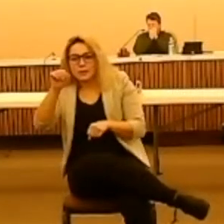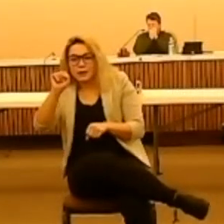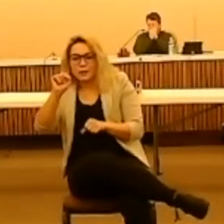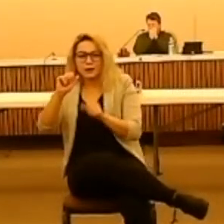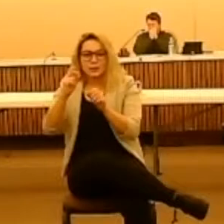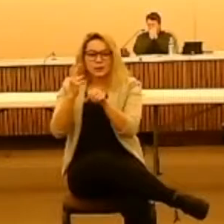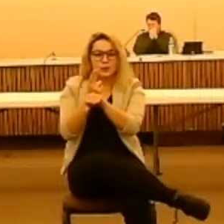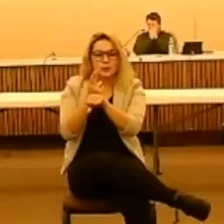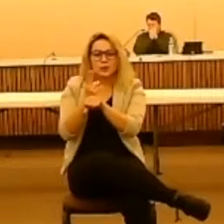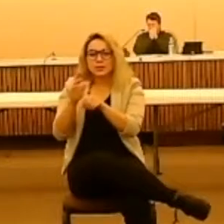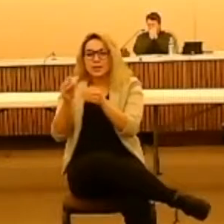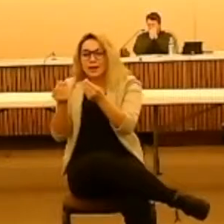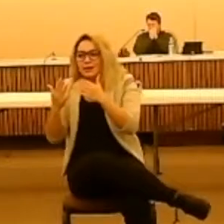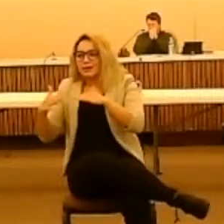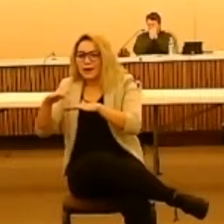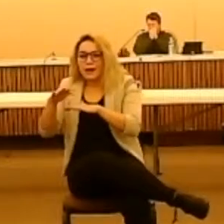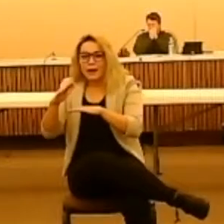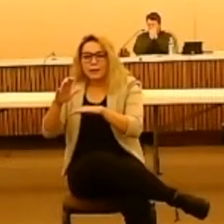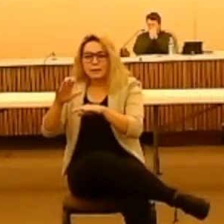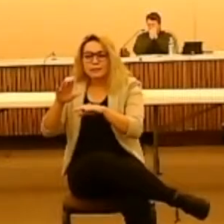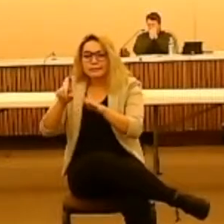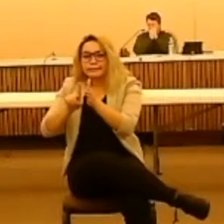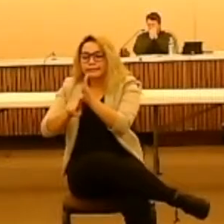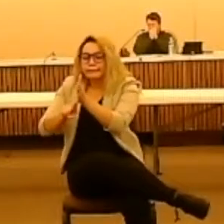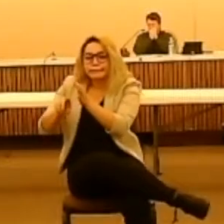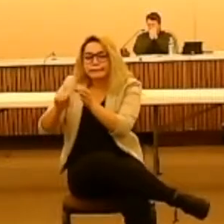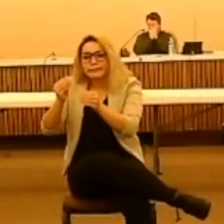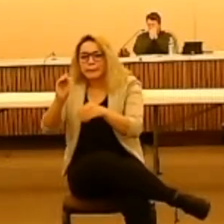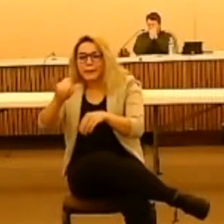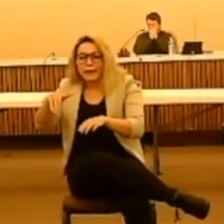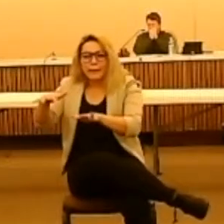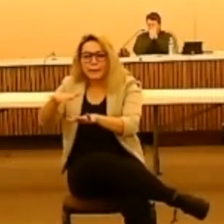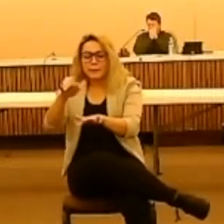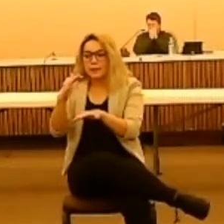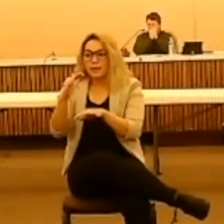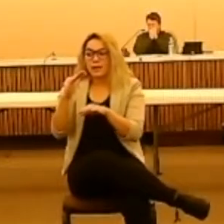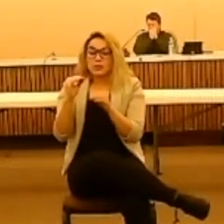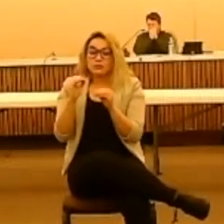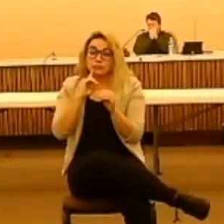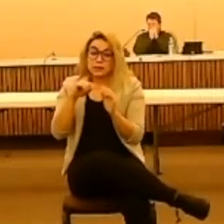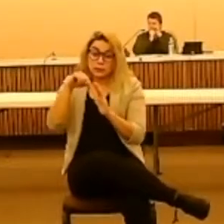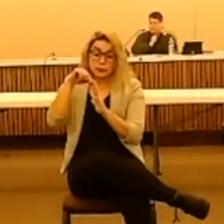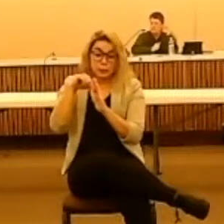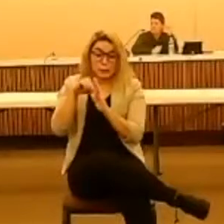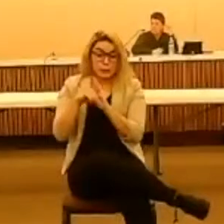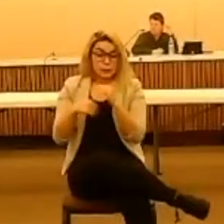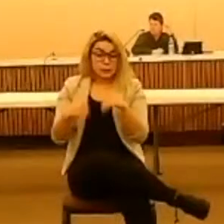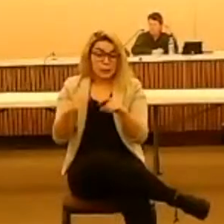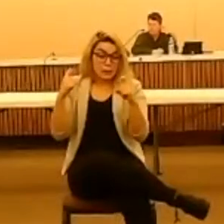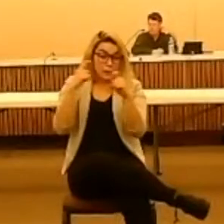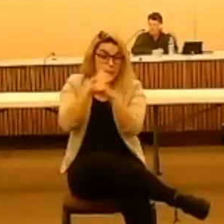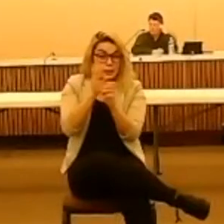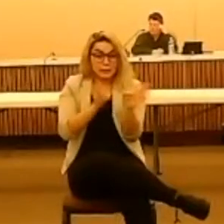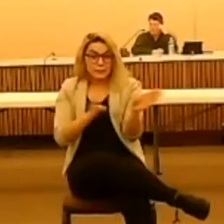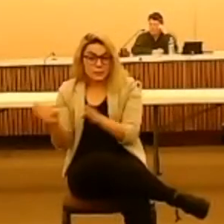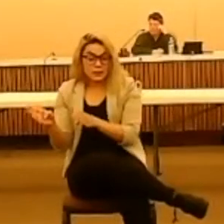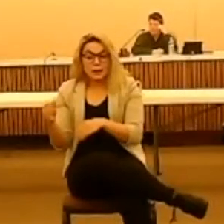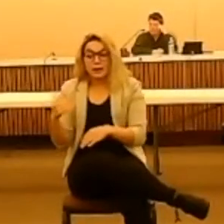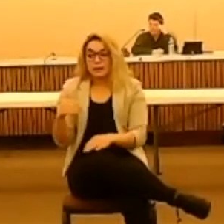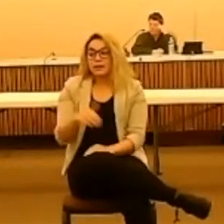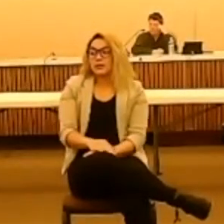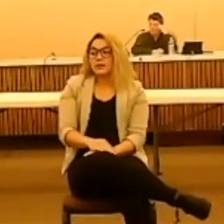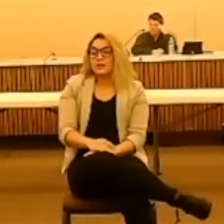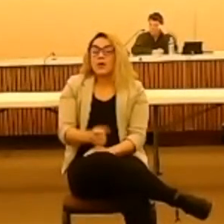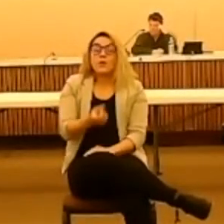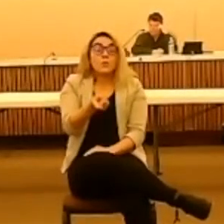definitions of each one of those uses, because they're a lot more complex than you would typically see. And again, one of the requirements of